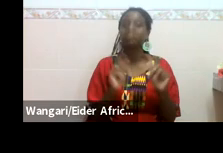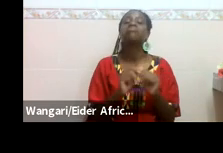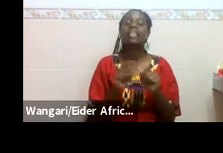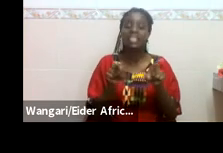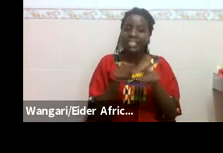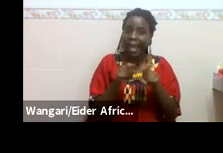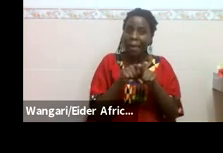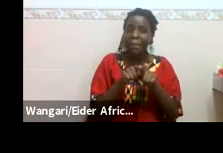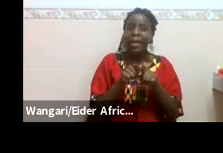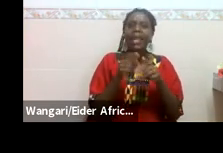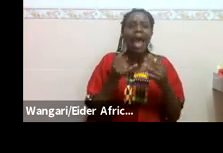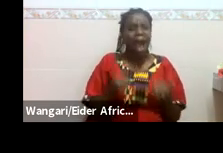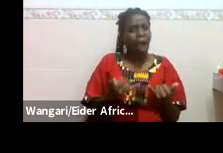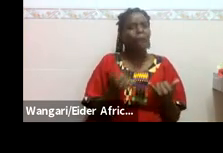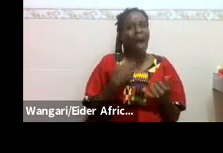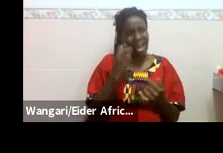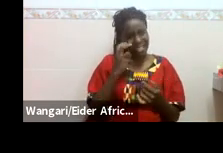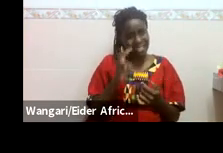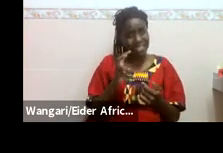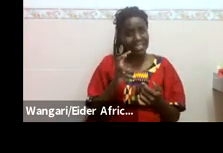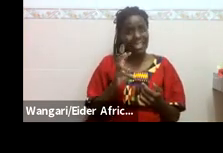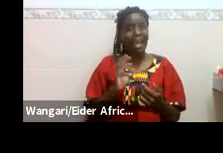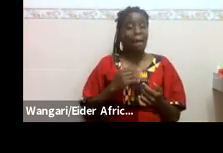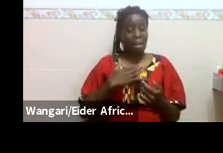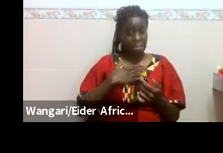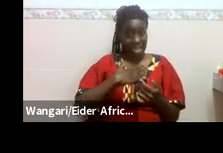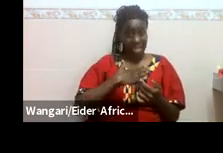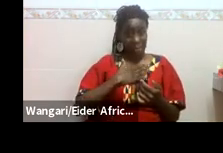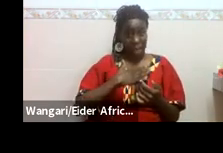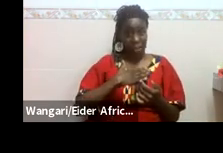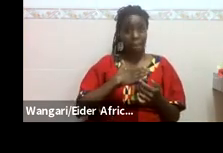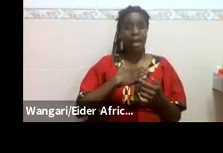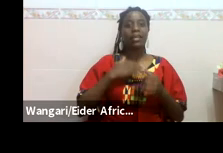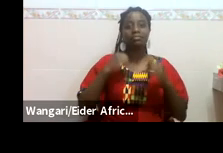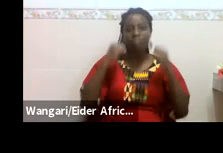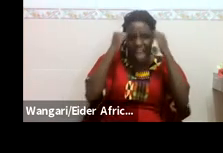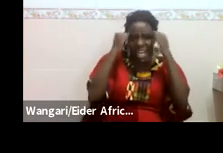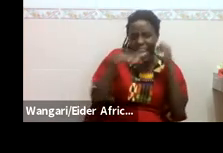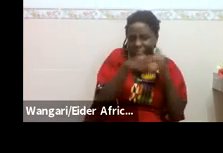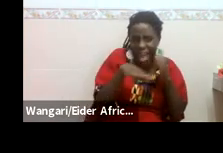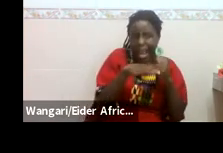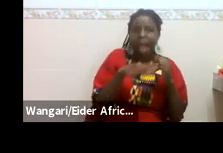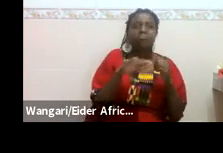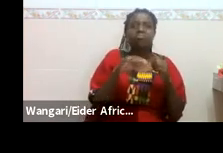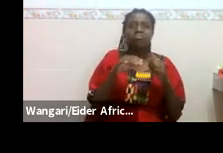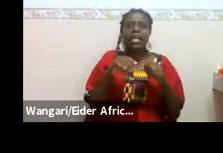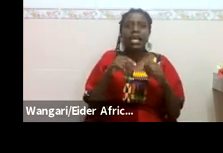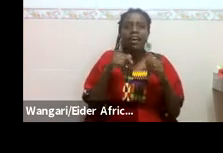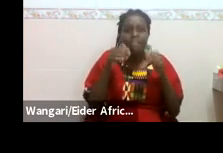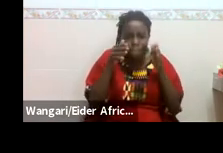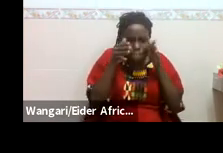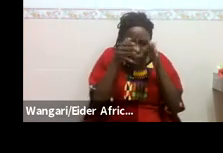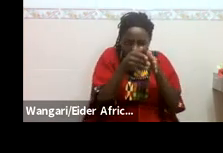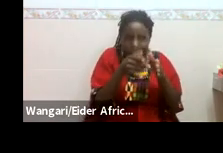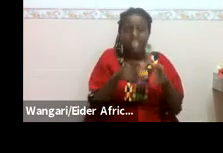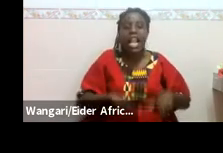to confess that my background and most of our organizers here, I'm going to call for myself, is biased towards the life